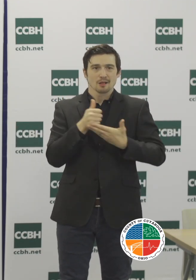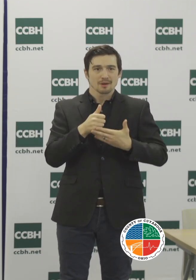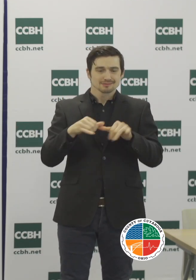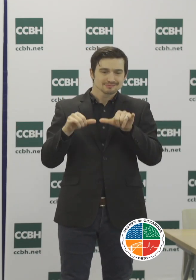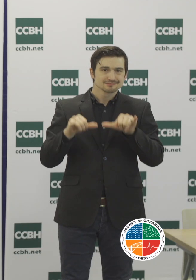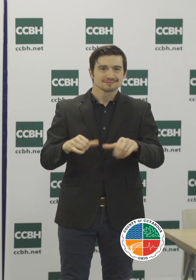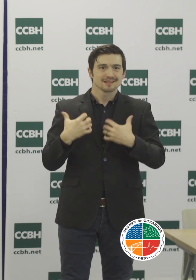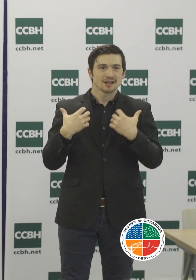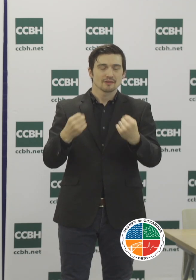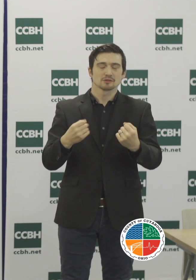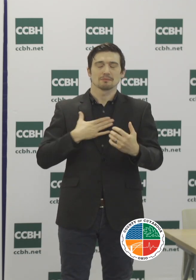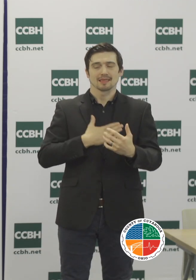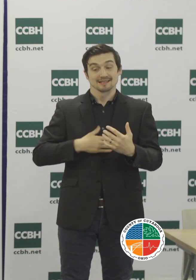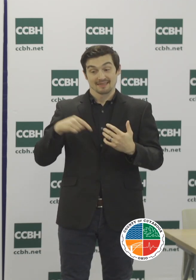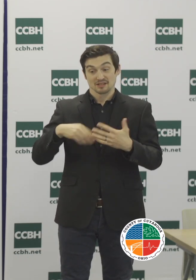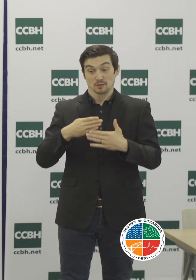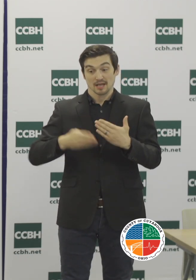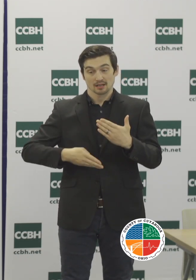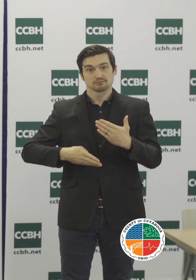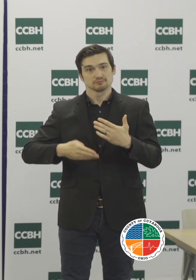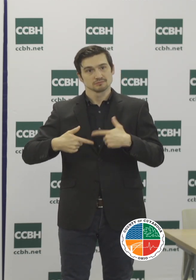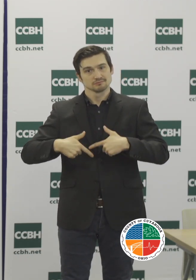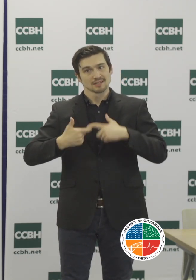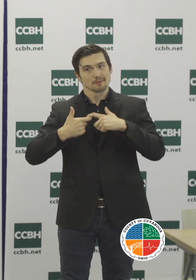a little break this weekend, please.